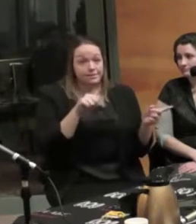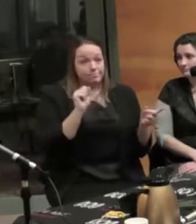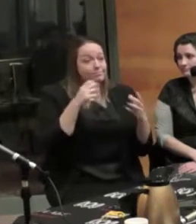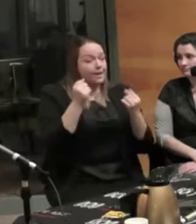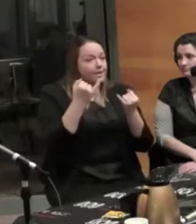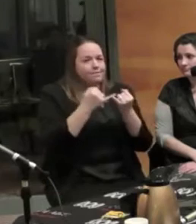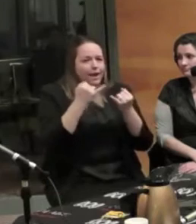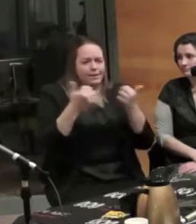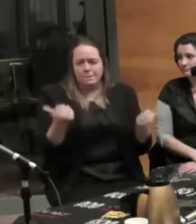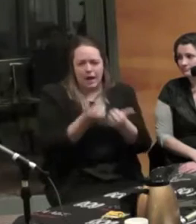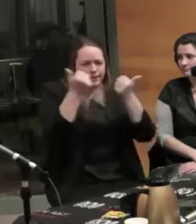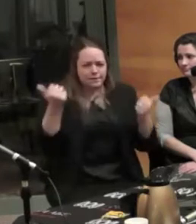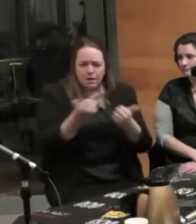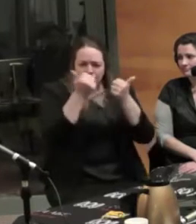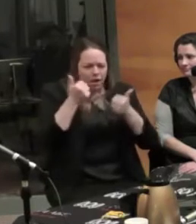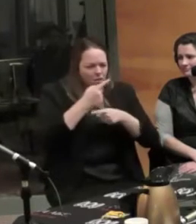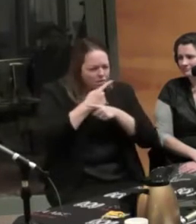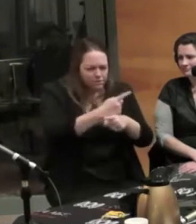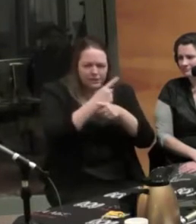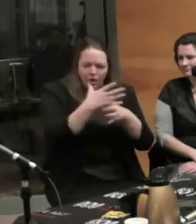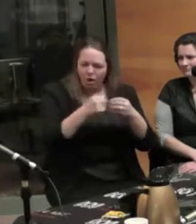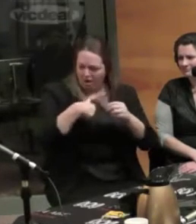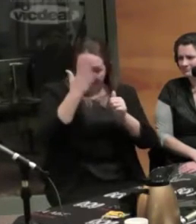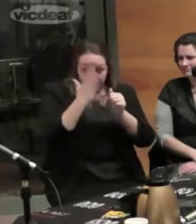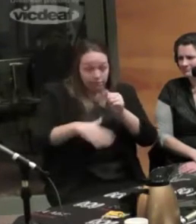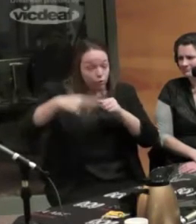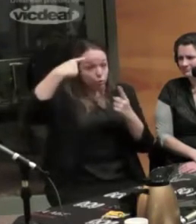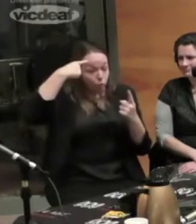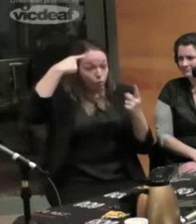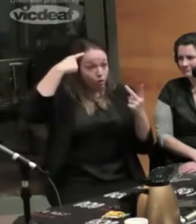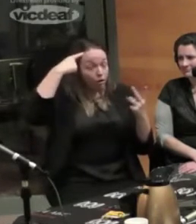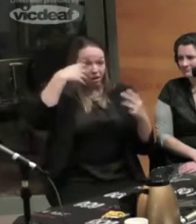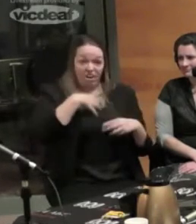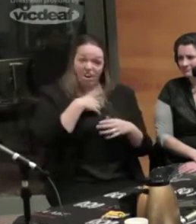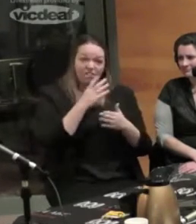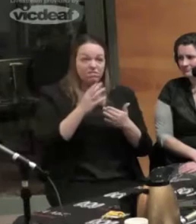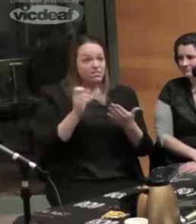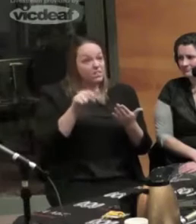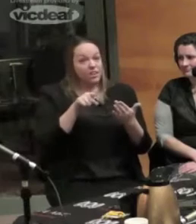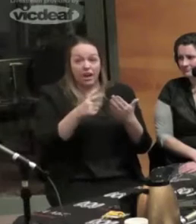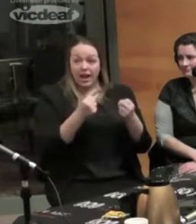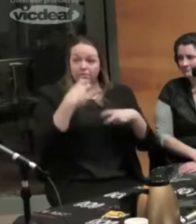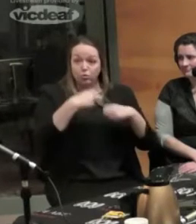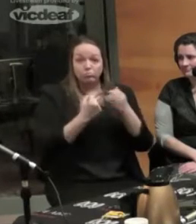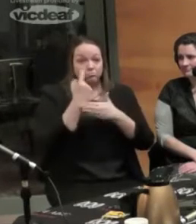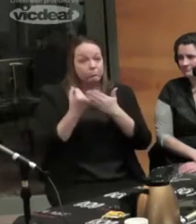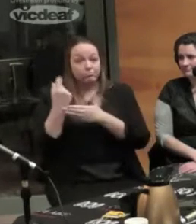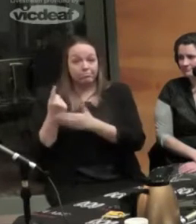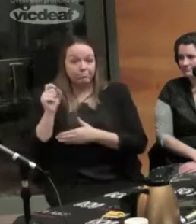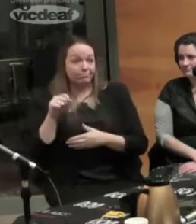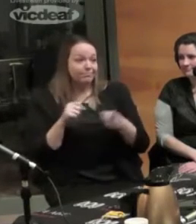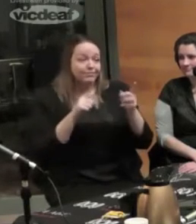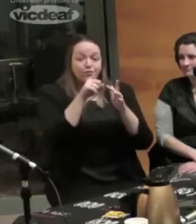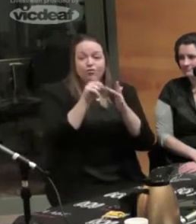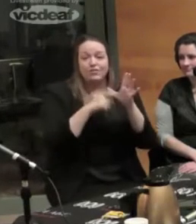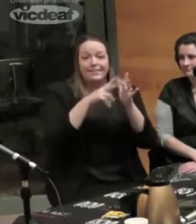know, mind-bending conversations with people where you go, well, I'd never even thought about that as an issue, but of course it is, yeah. Of course it is, absolutely. I look forward very much